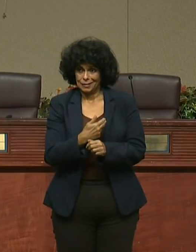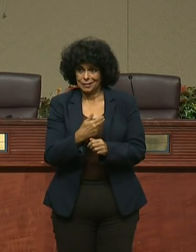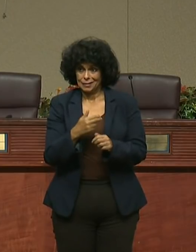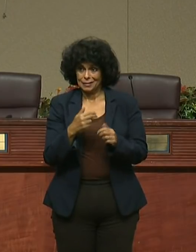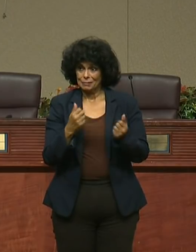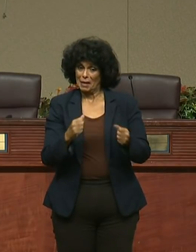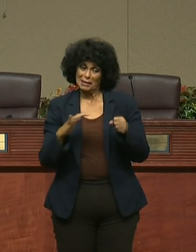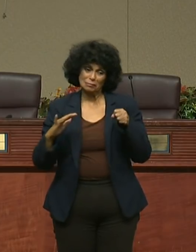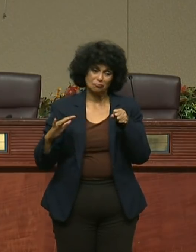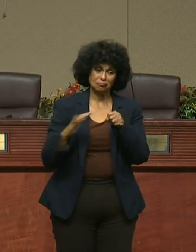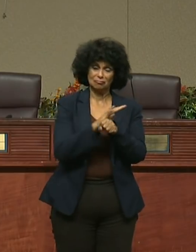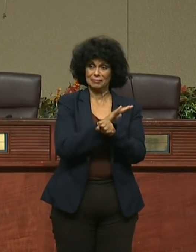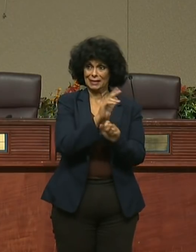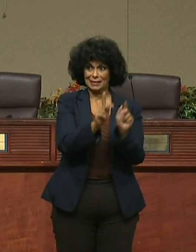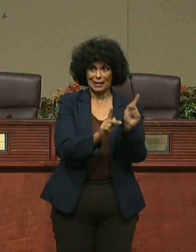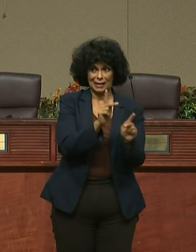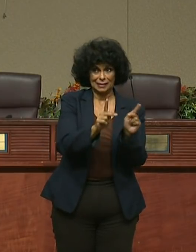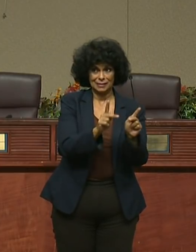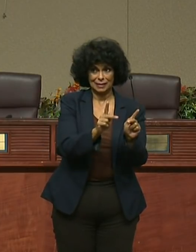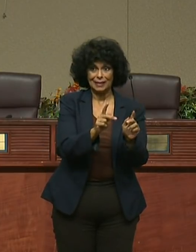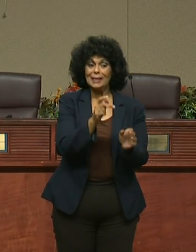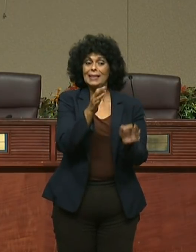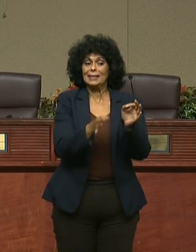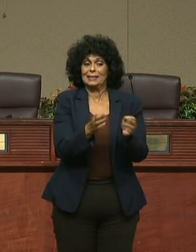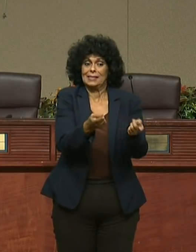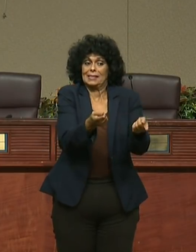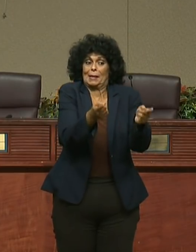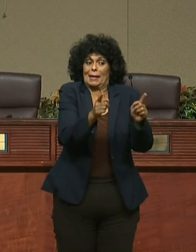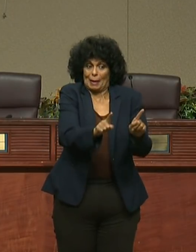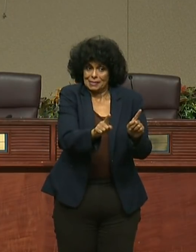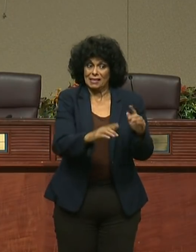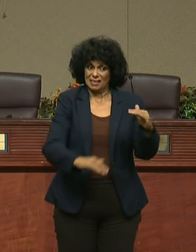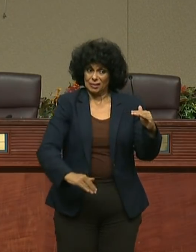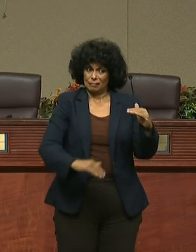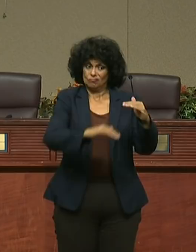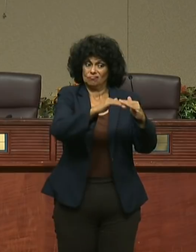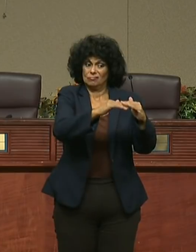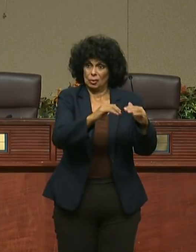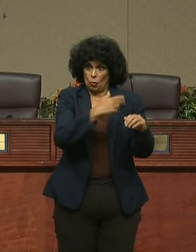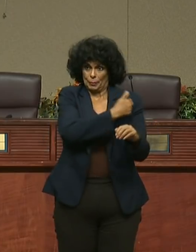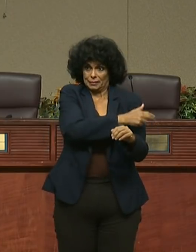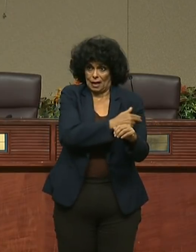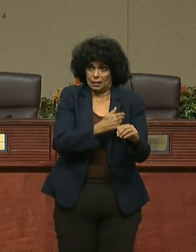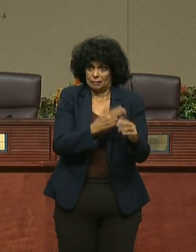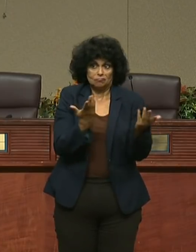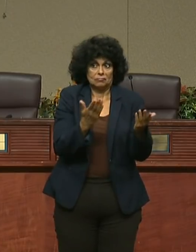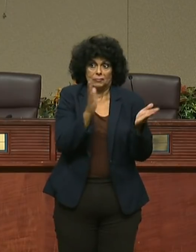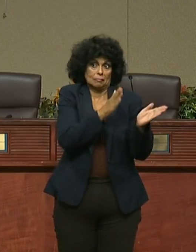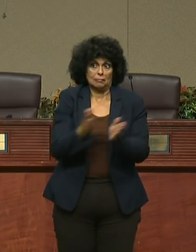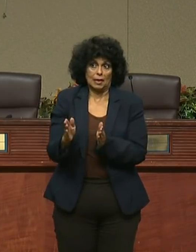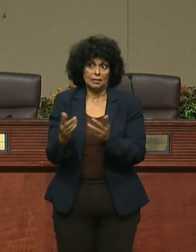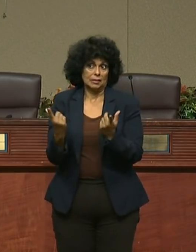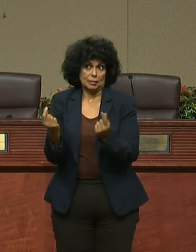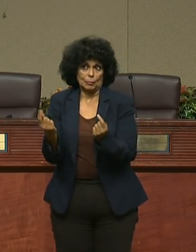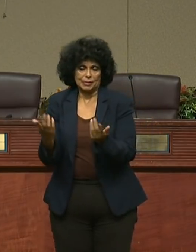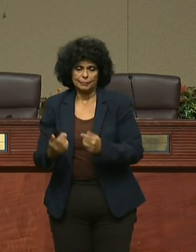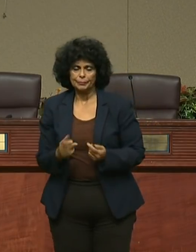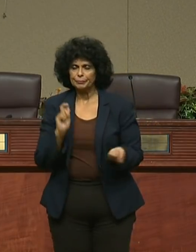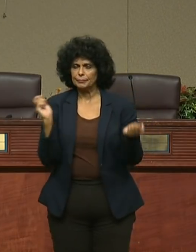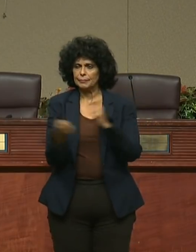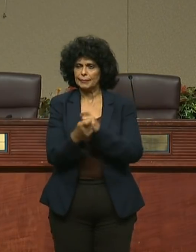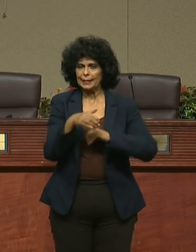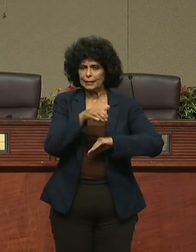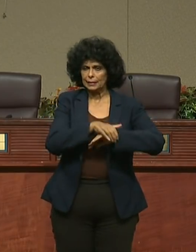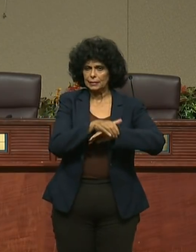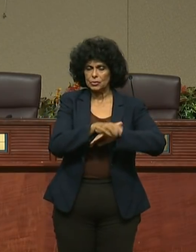abarrotados de gente, y cuál sería el plan de contingencia en caso de llegar a esto? So the question in Spanish was how